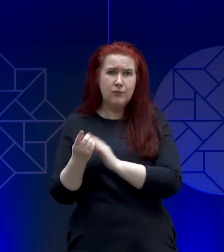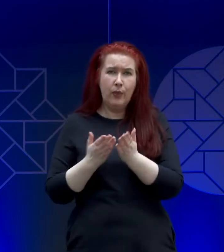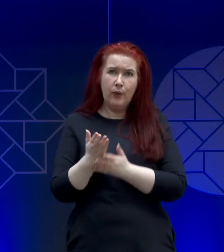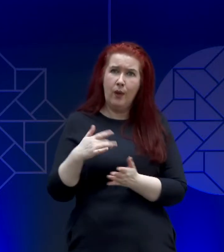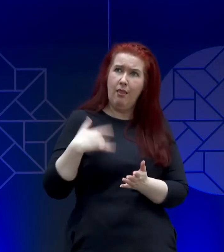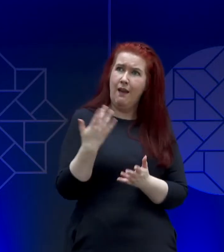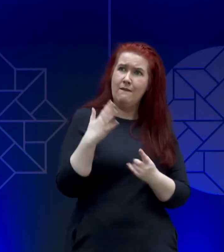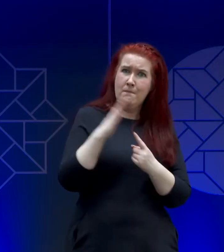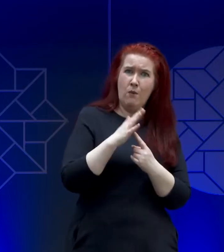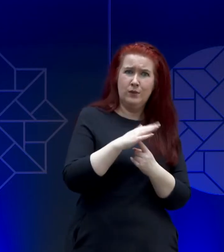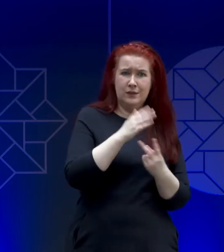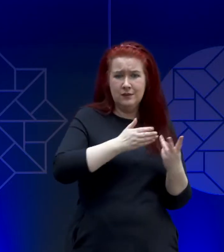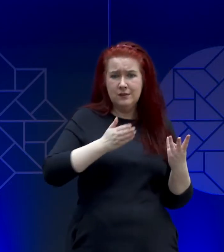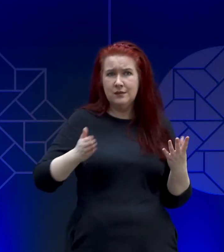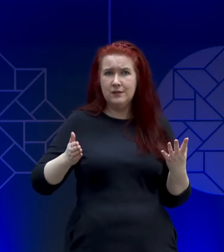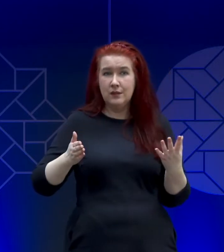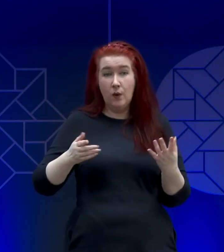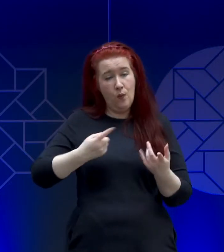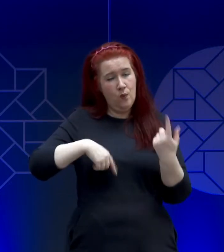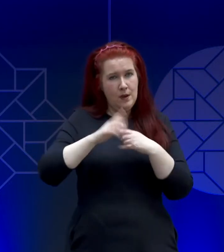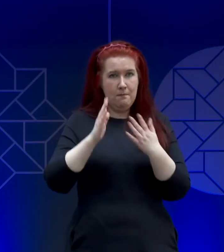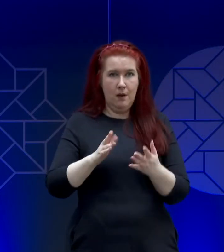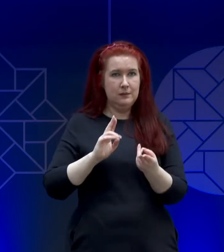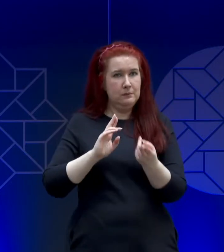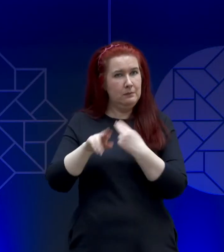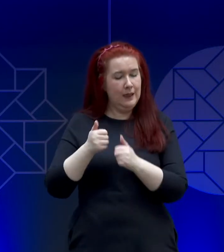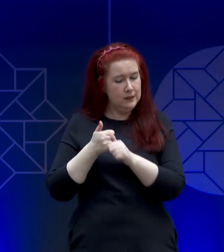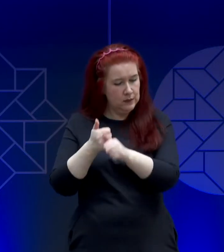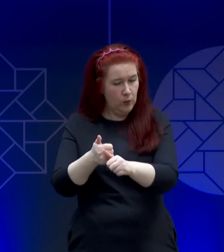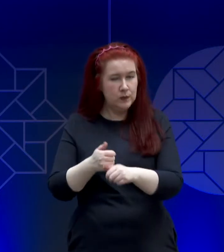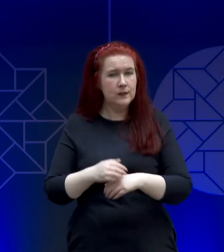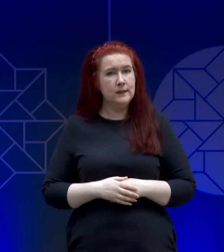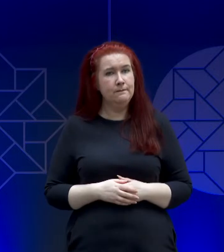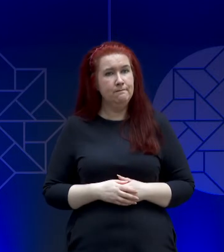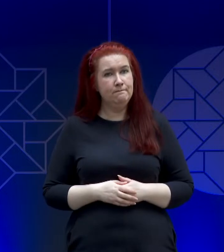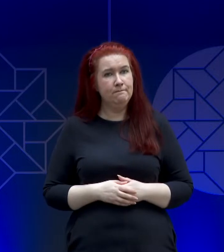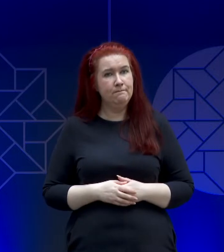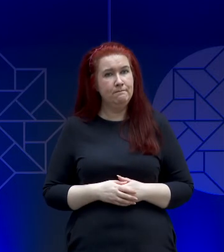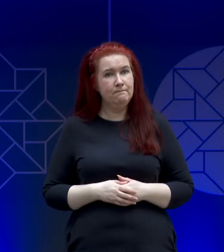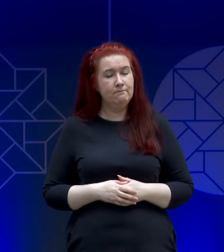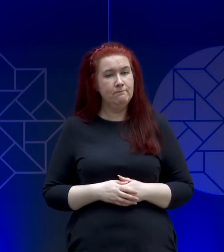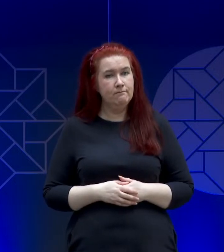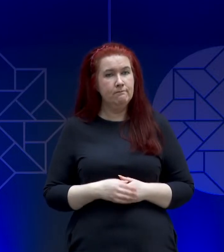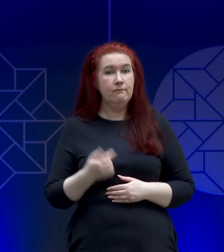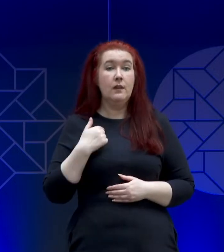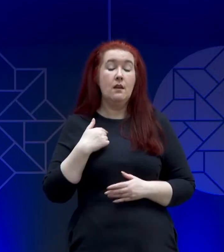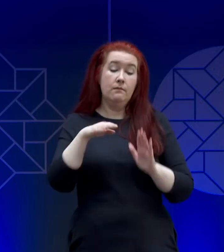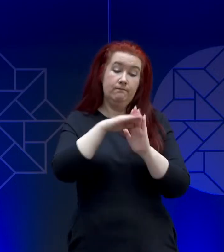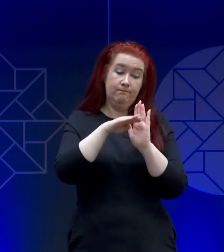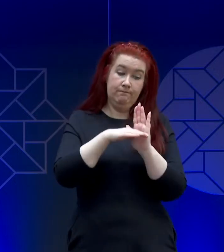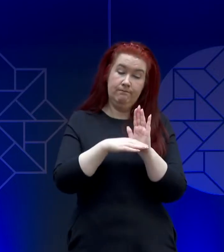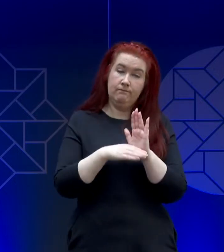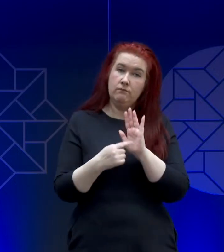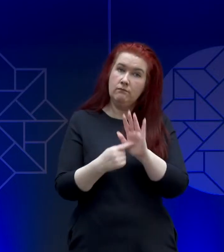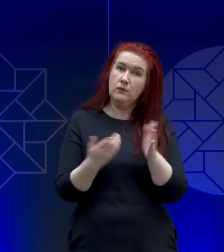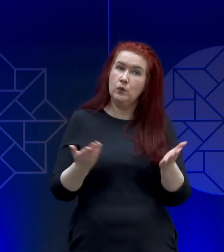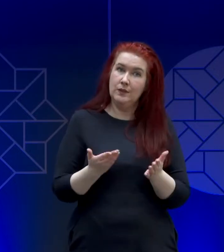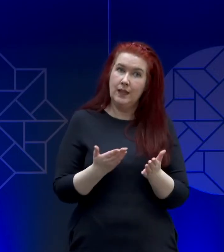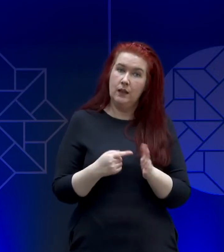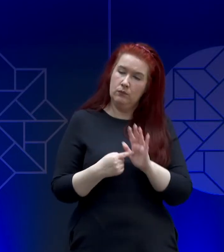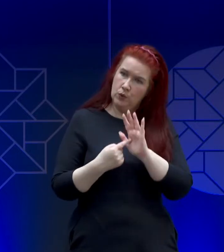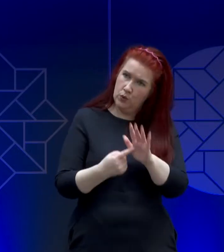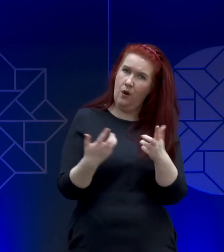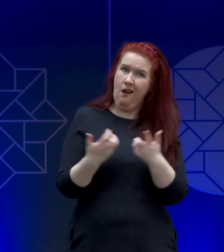moments. We must support it in return. The approach I set out today charts our course to do